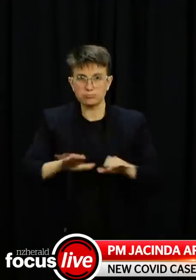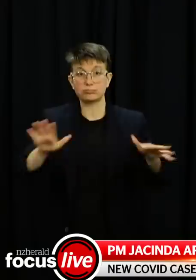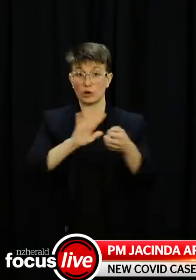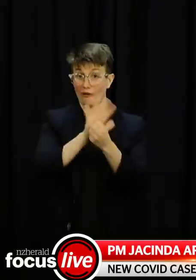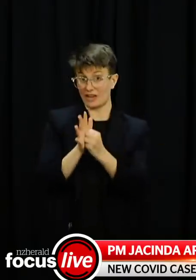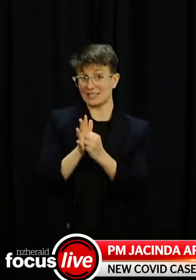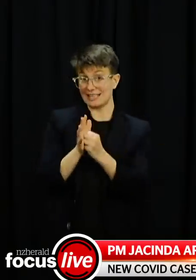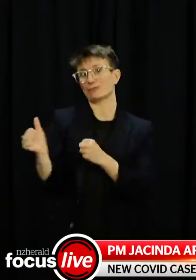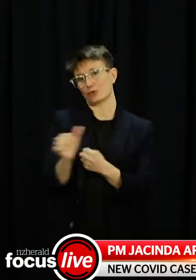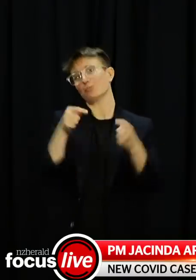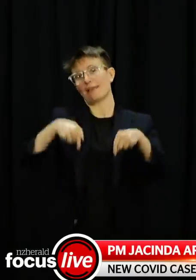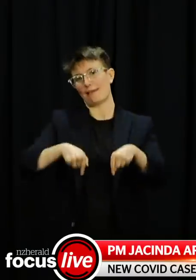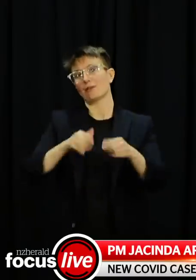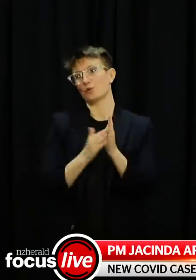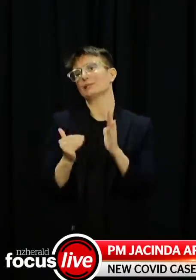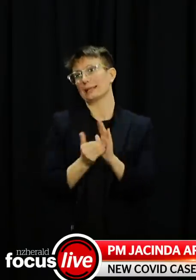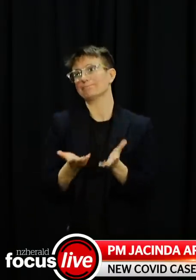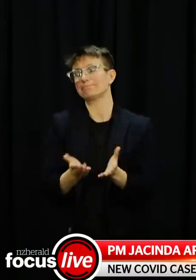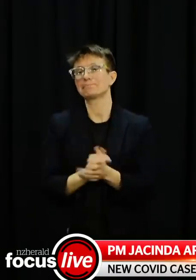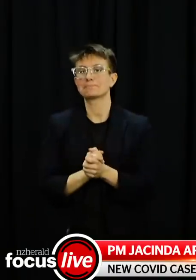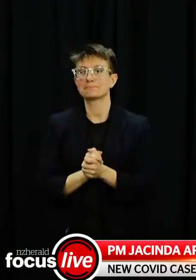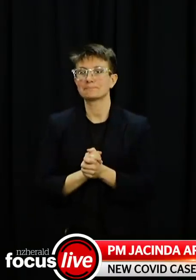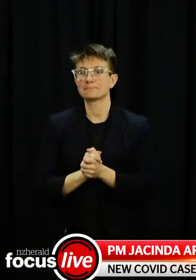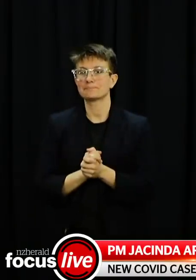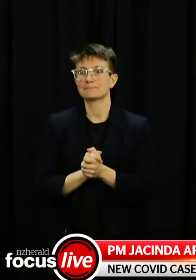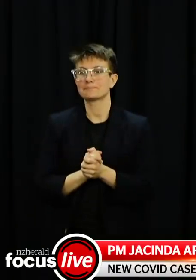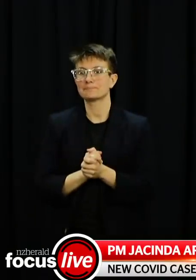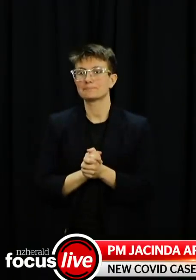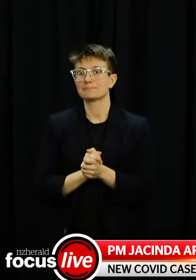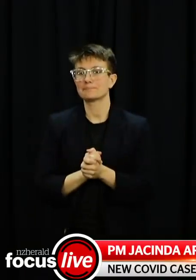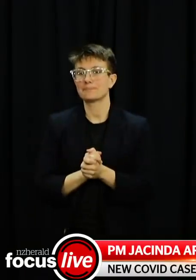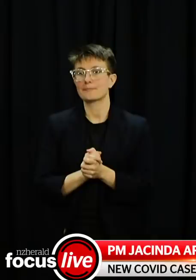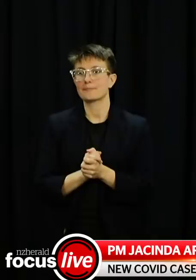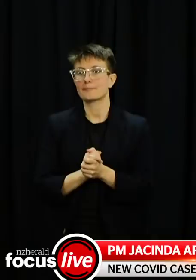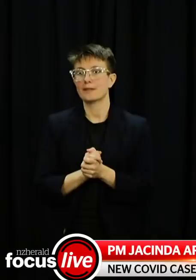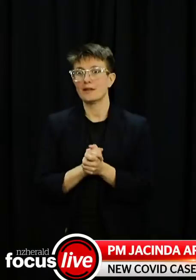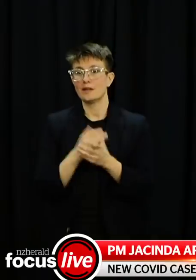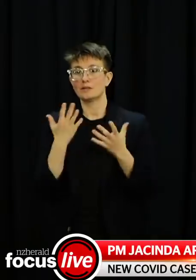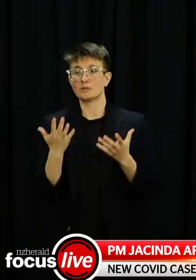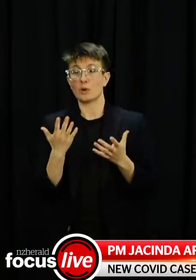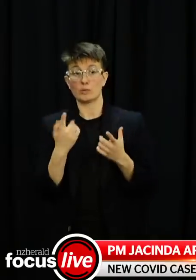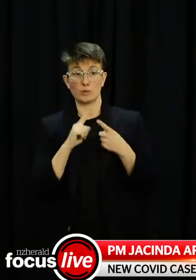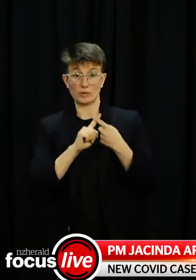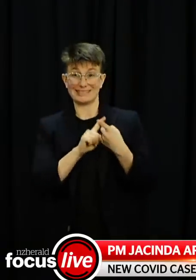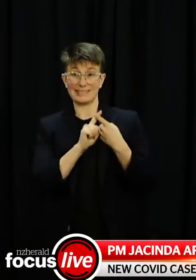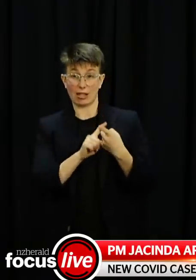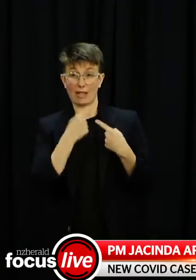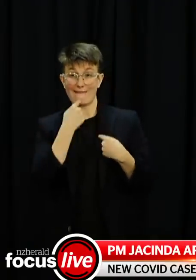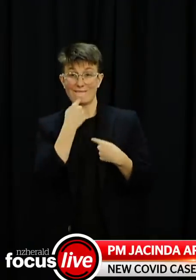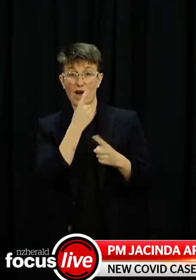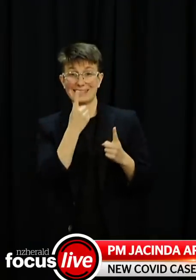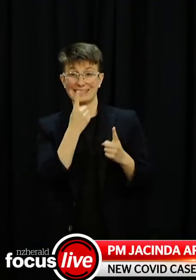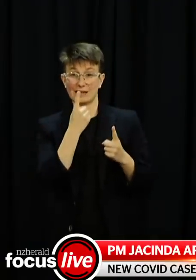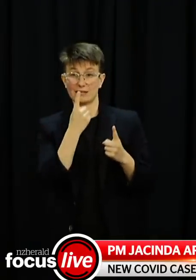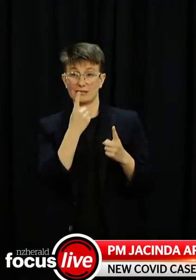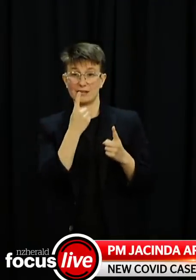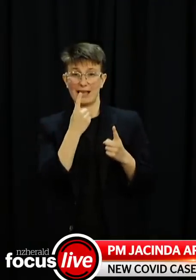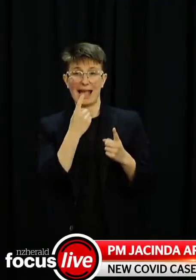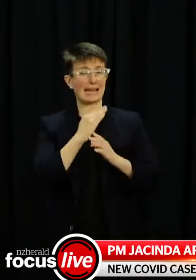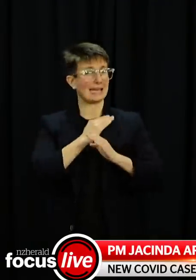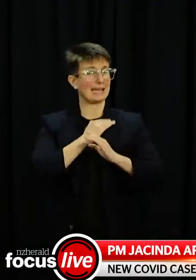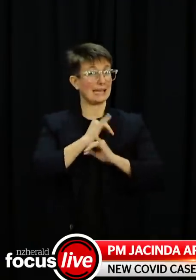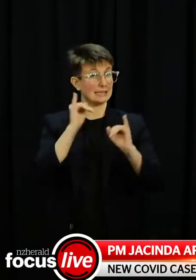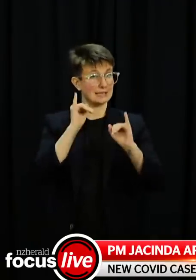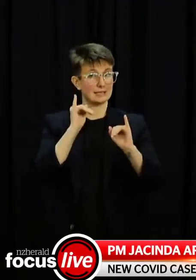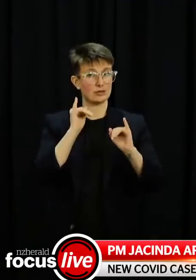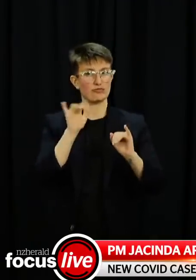Dr. Bloomfield, does the Ministry still advise against regional shifts in alert levels as it did in April? Well, we've